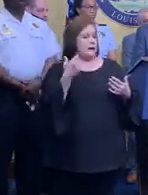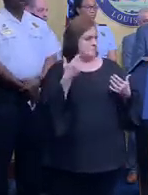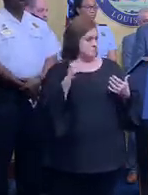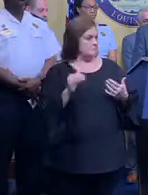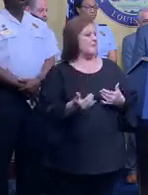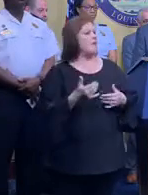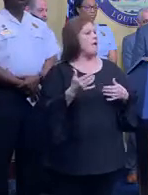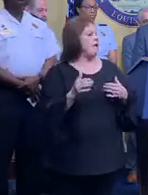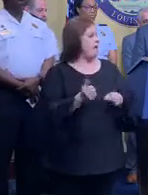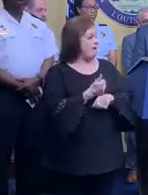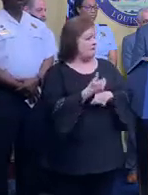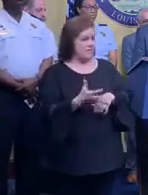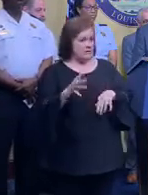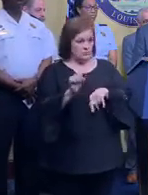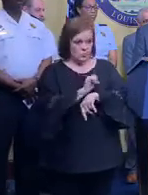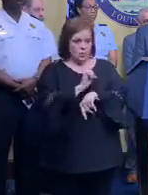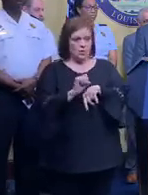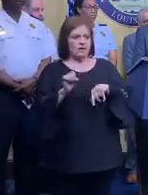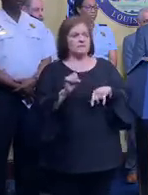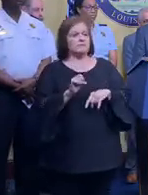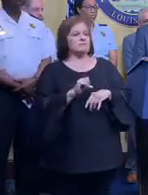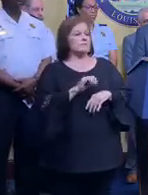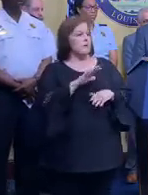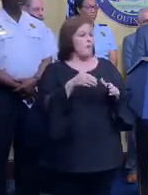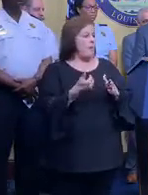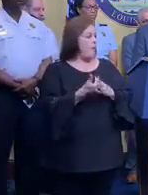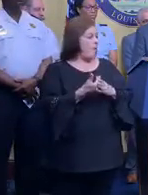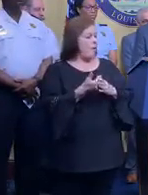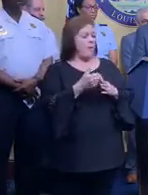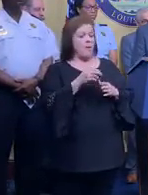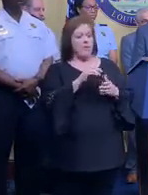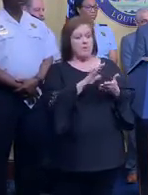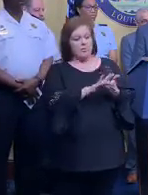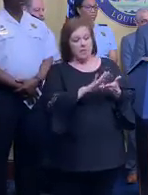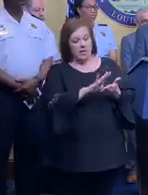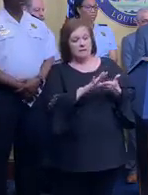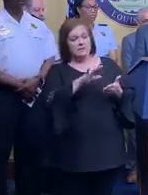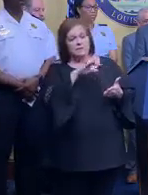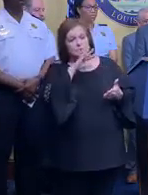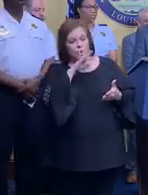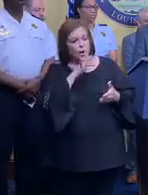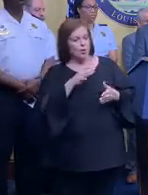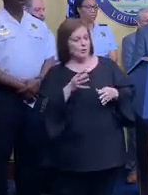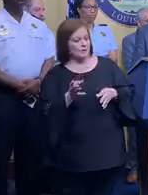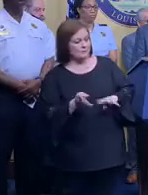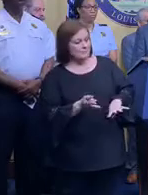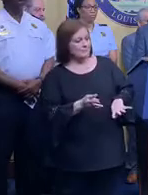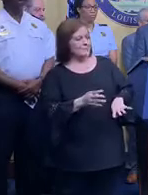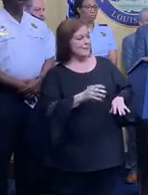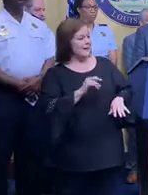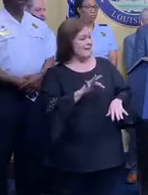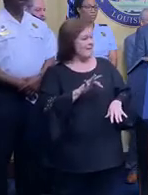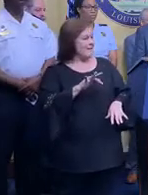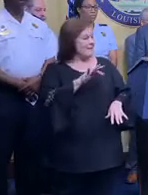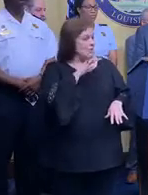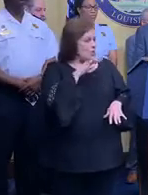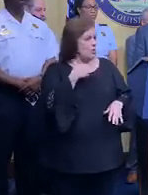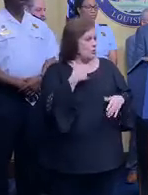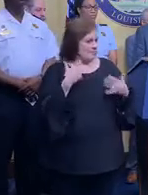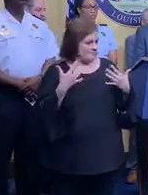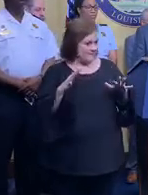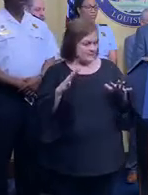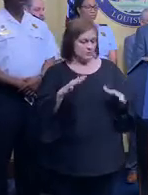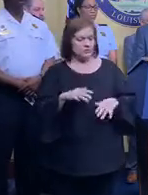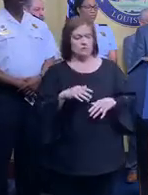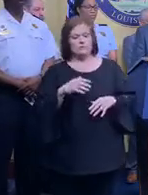functional. All airport inlets and catch basins are being checked and cleared of debris, if any found. We